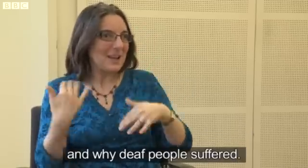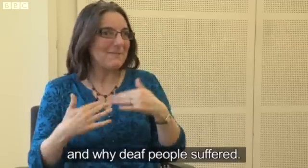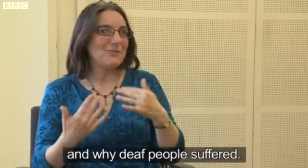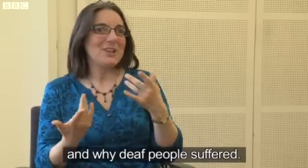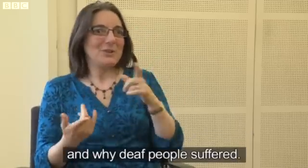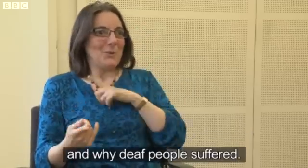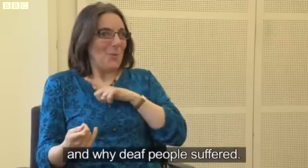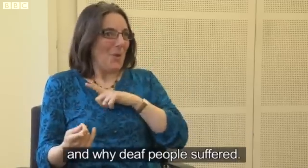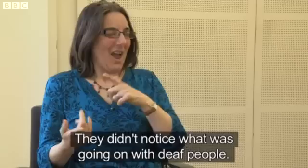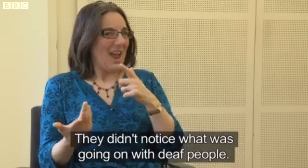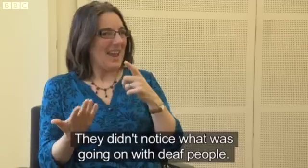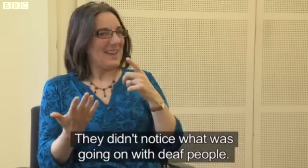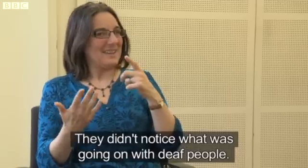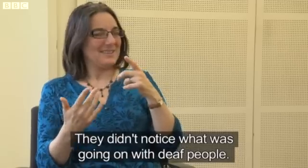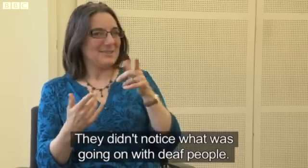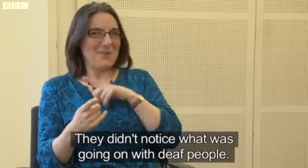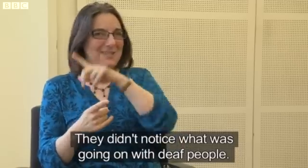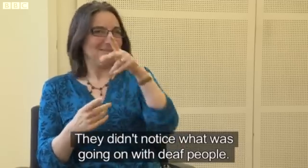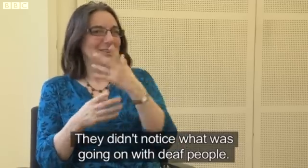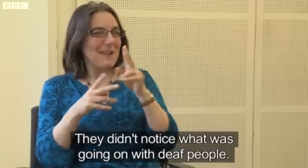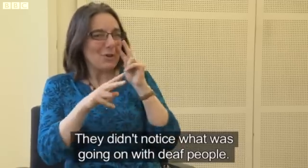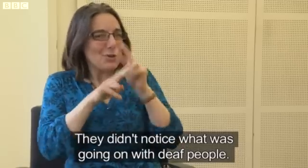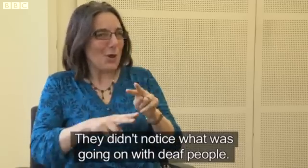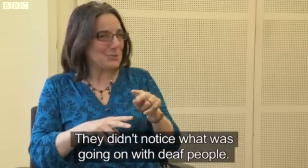suffered. They didn't notice what was going on with deaf people.